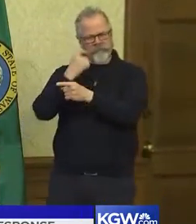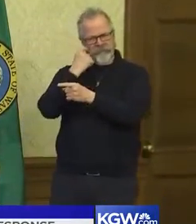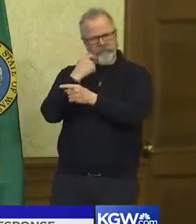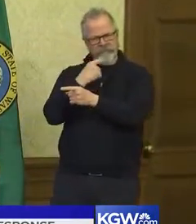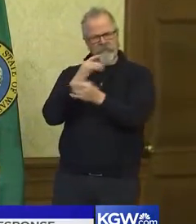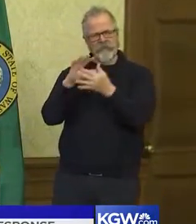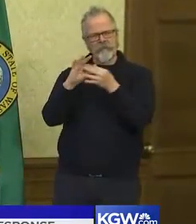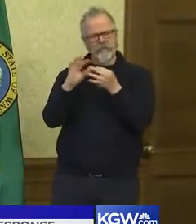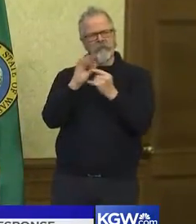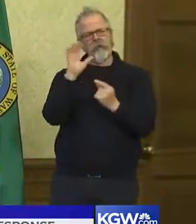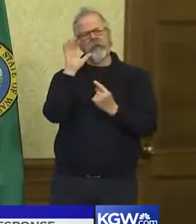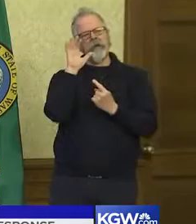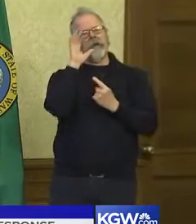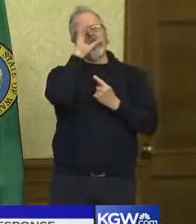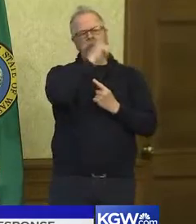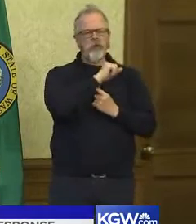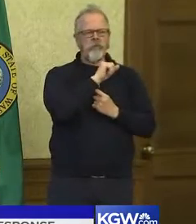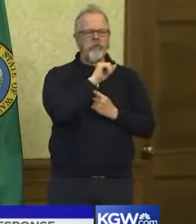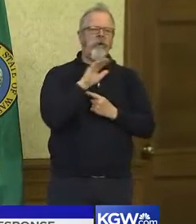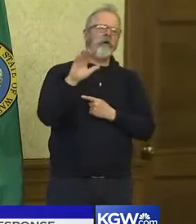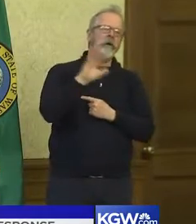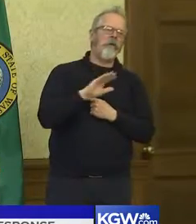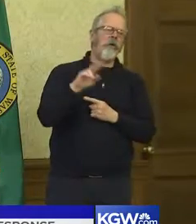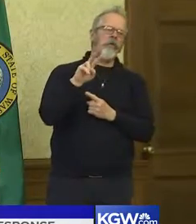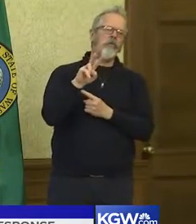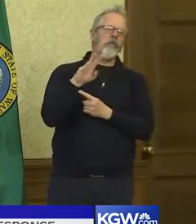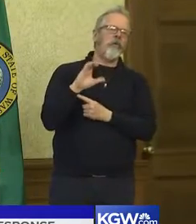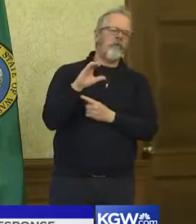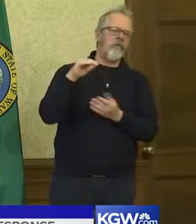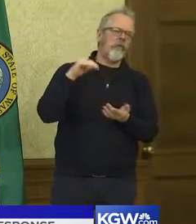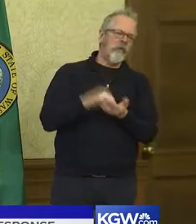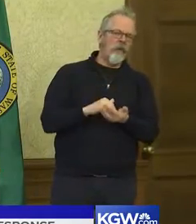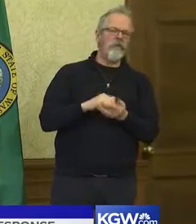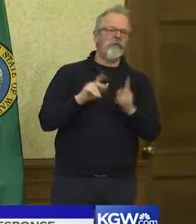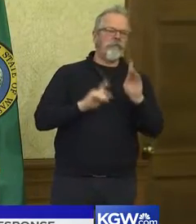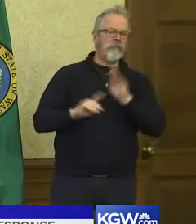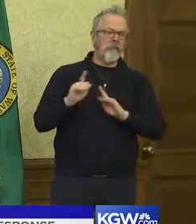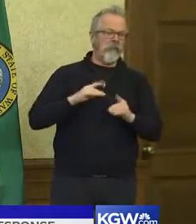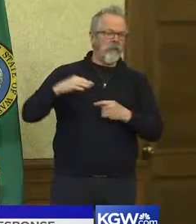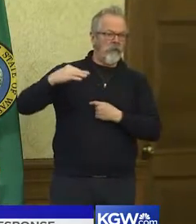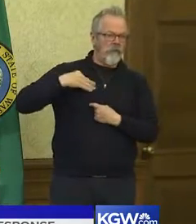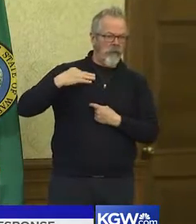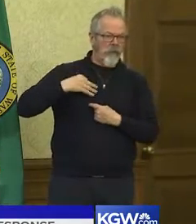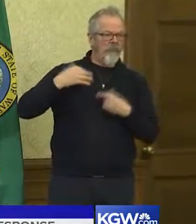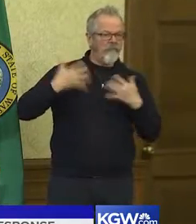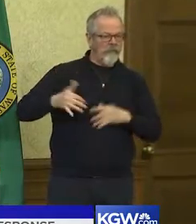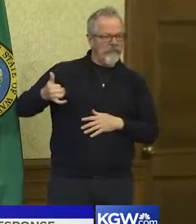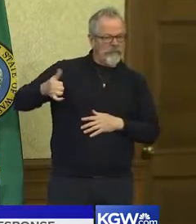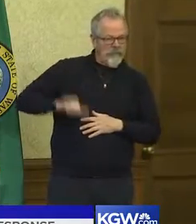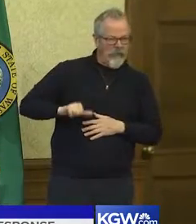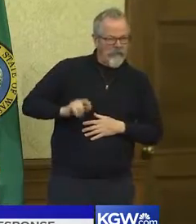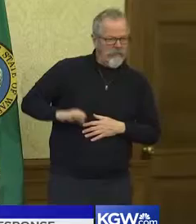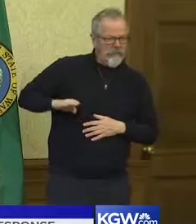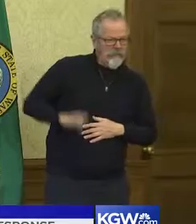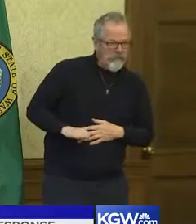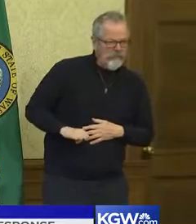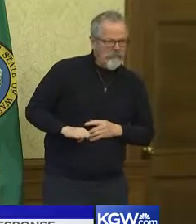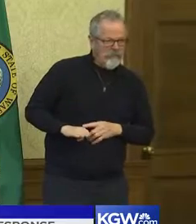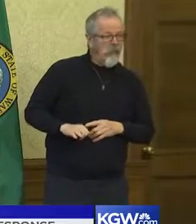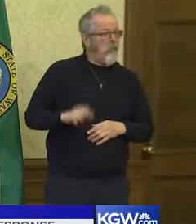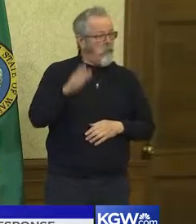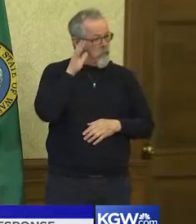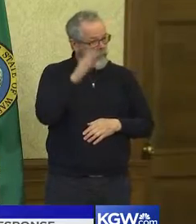but will be eligible after Saturday have to reapply? That is, they won't be automatically put